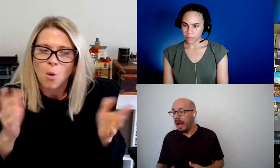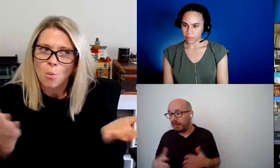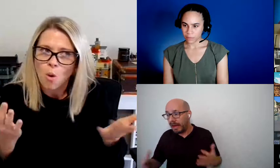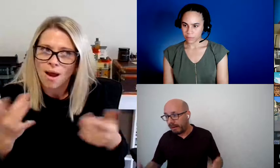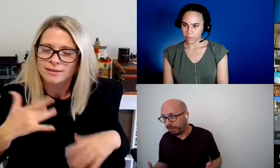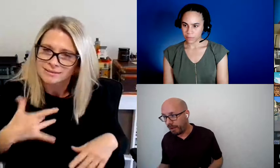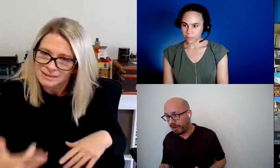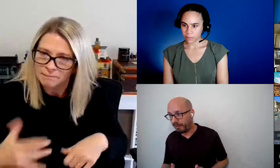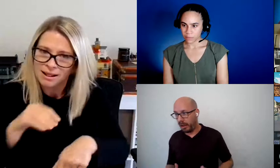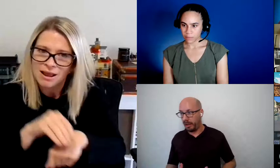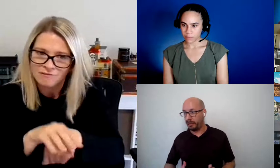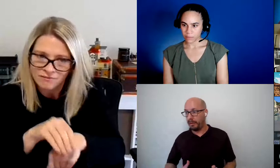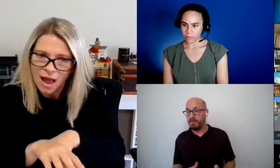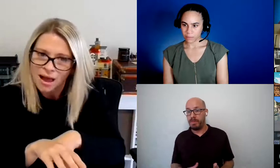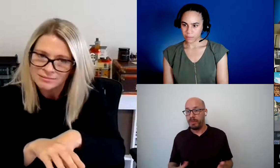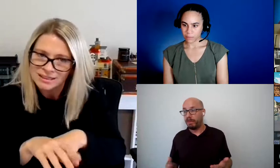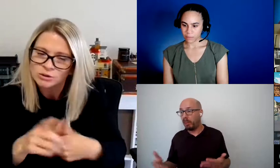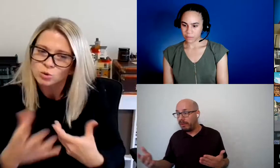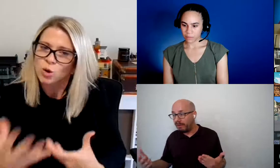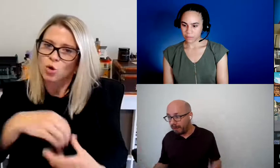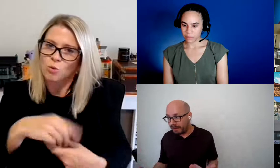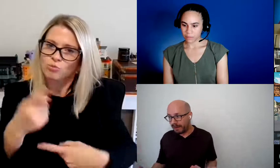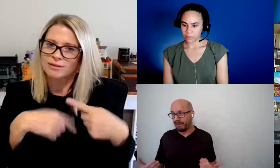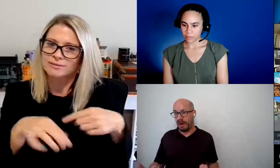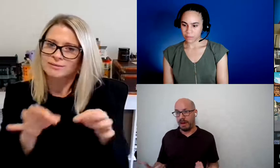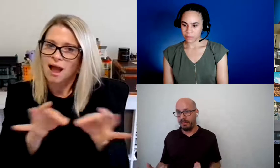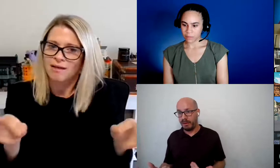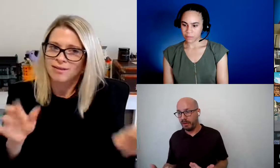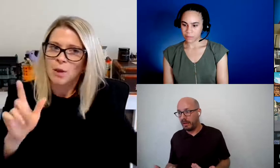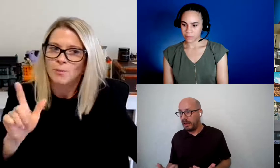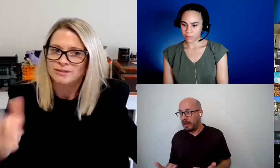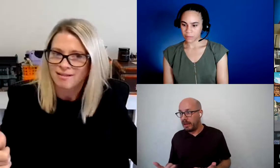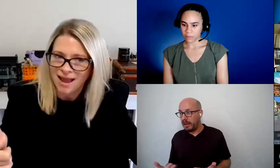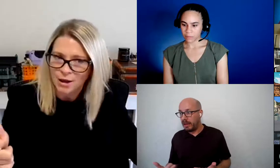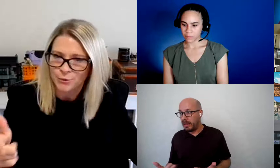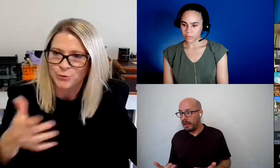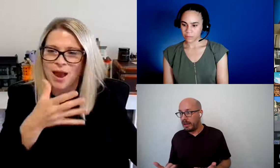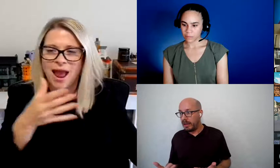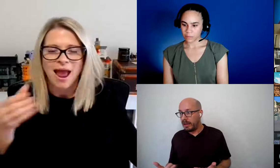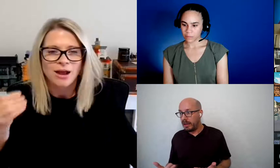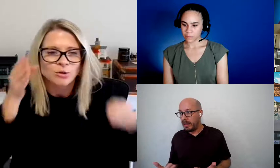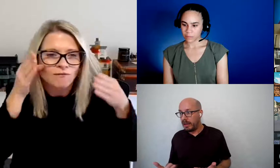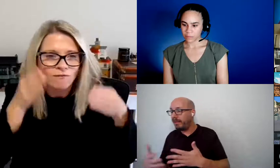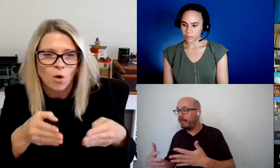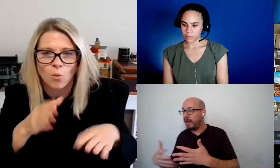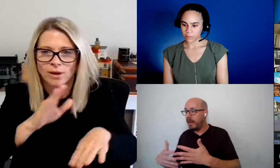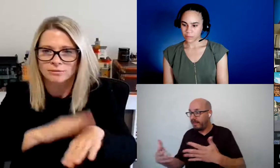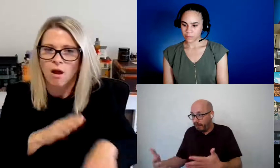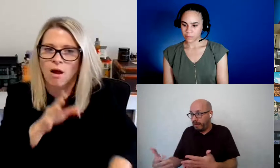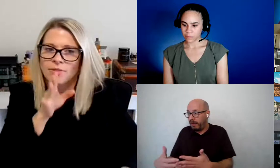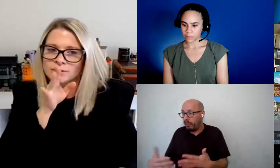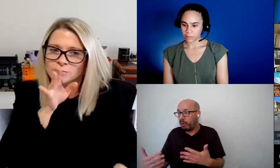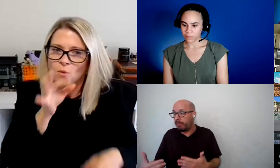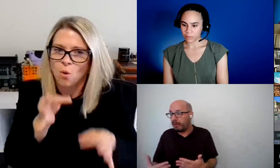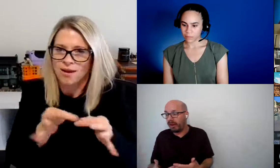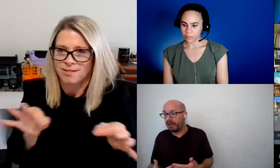and the like for their Deaf child. But what is typically advised is to... It's typically advised to incorporate